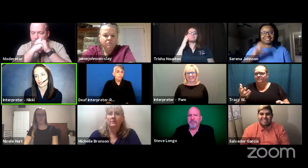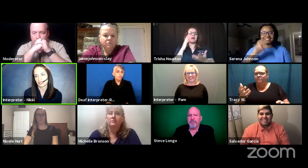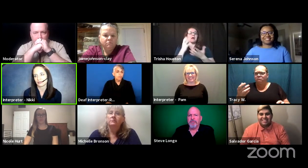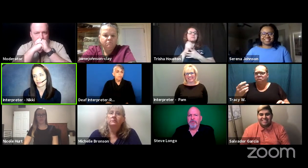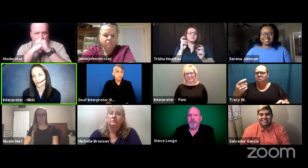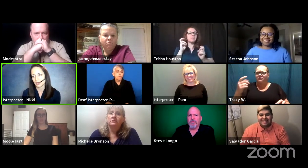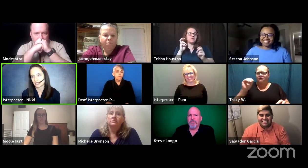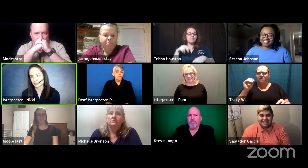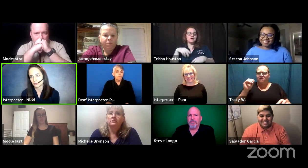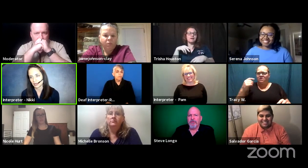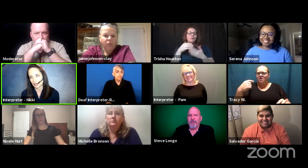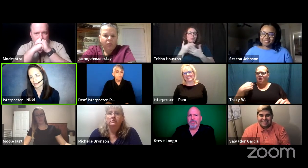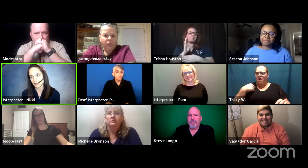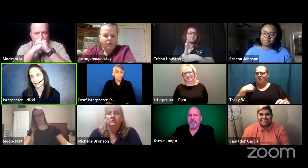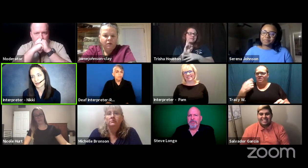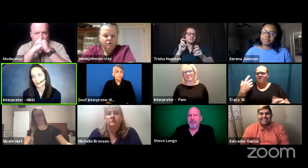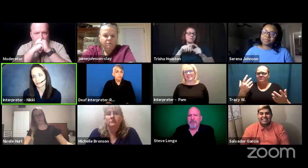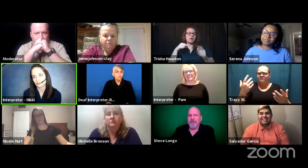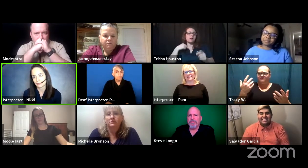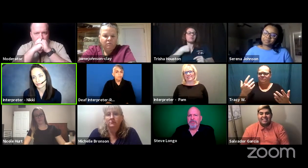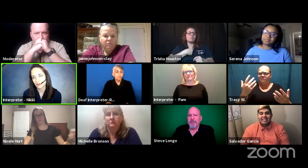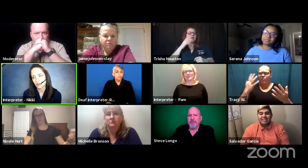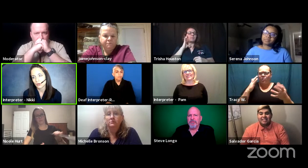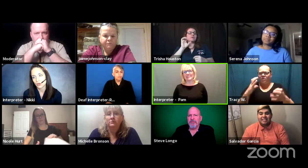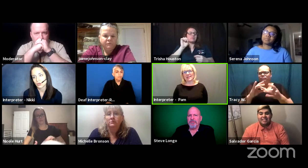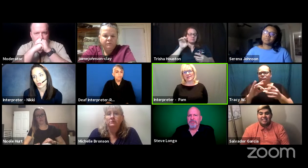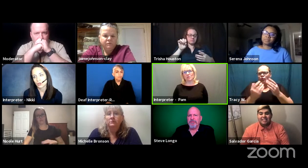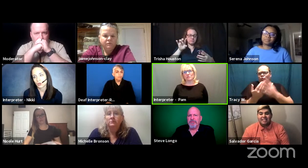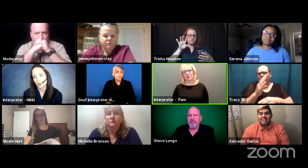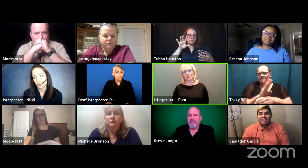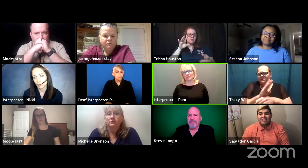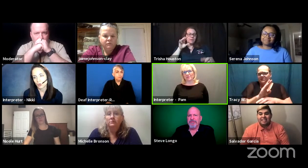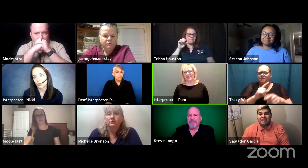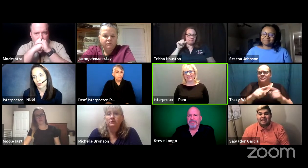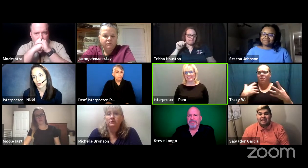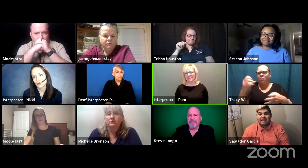be a few items to bring up. Serena says, I hope so.